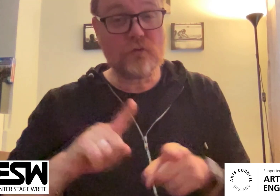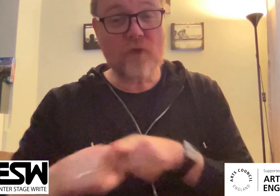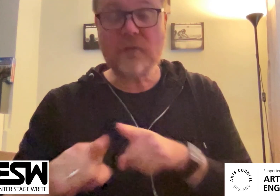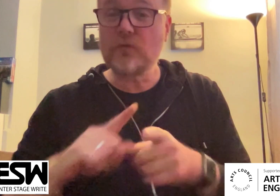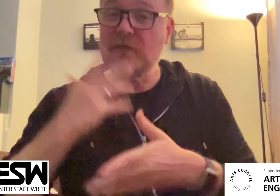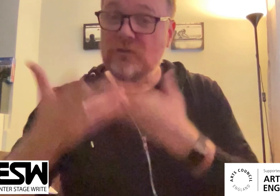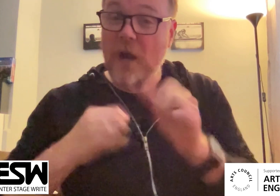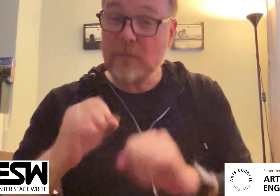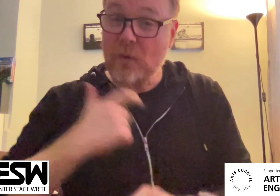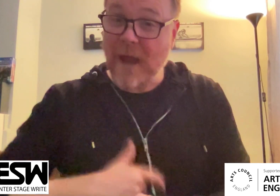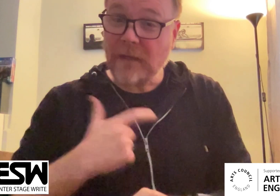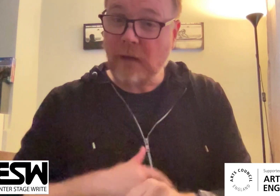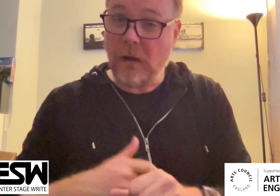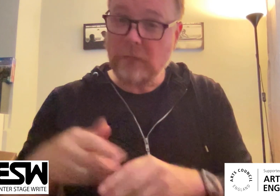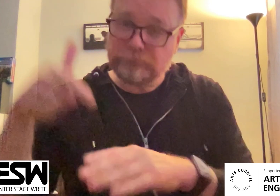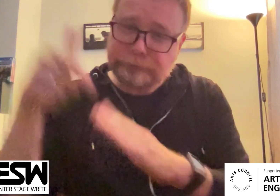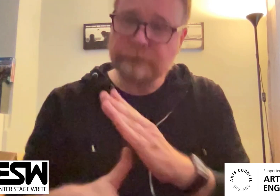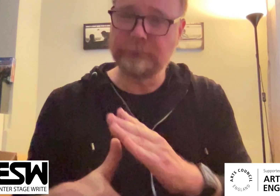need to describe your character in depth.